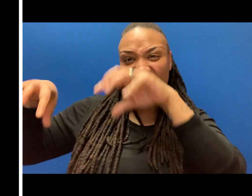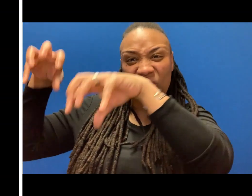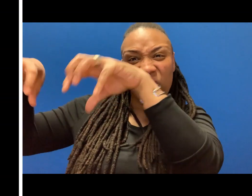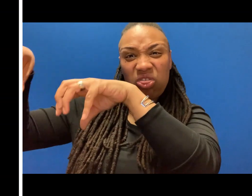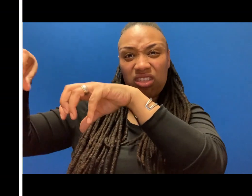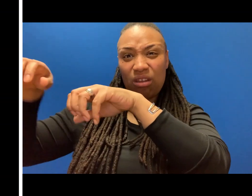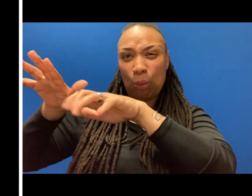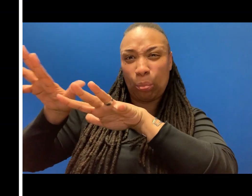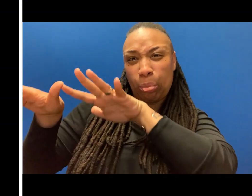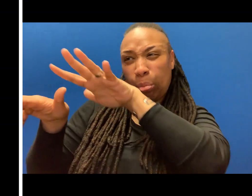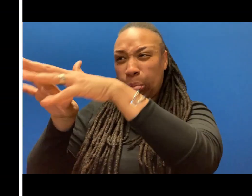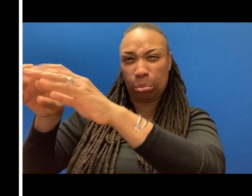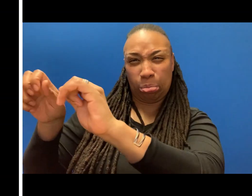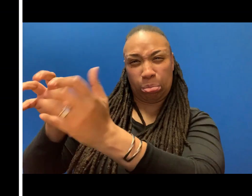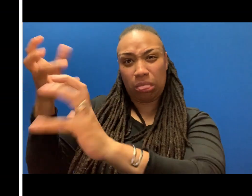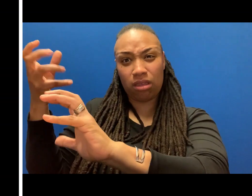the system.